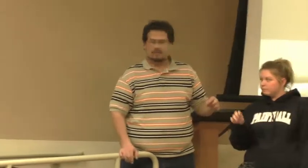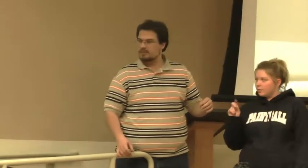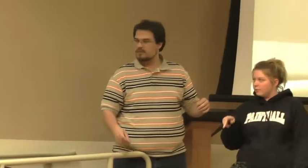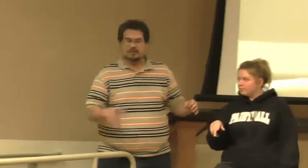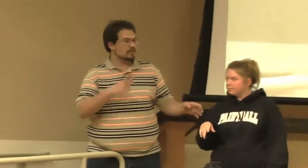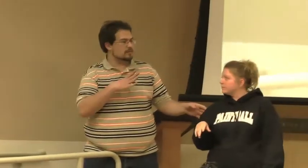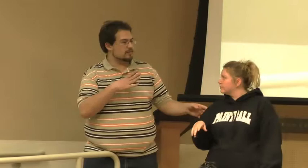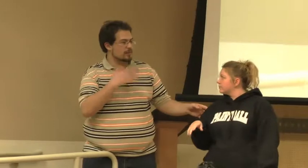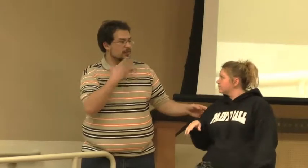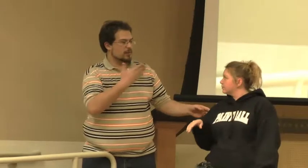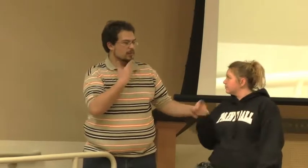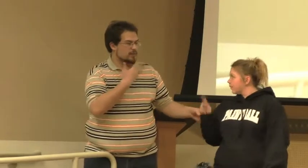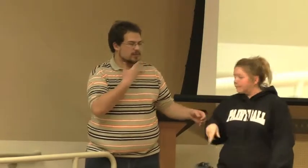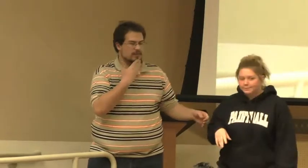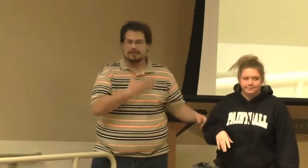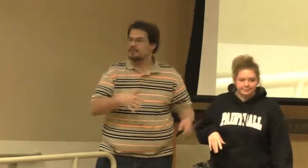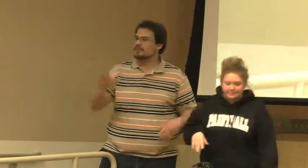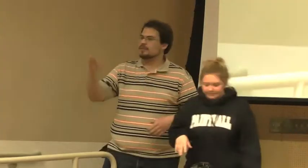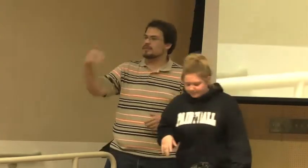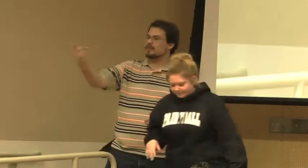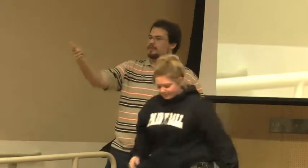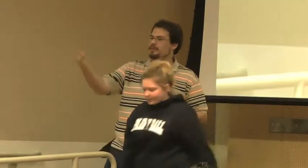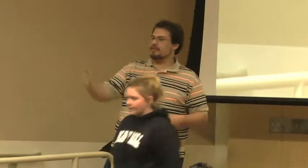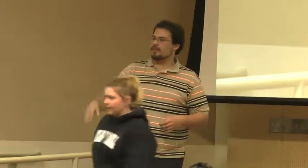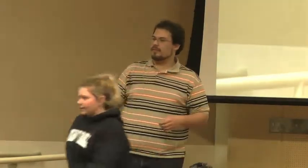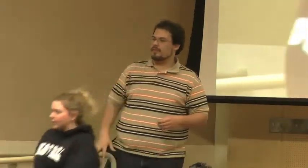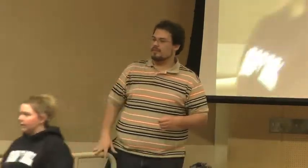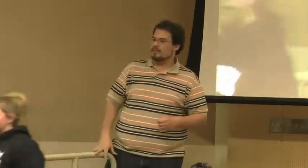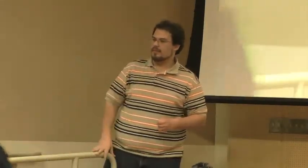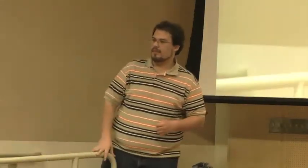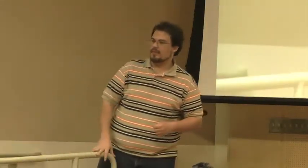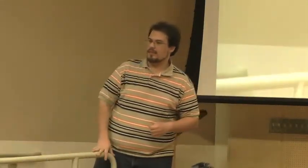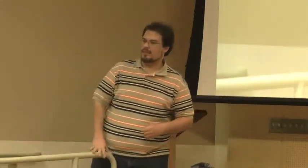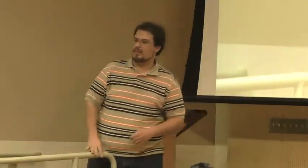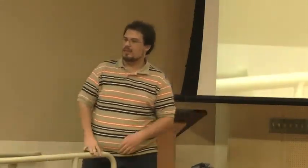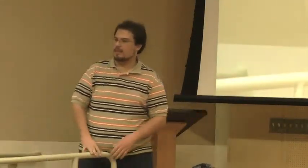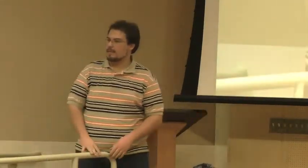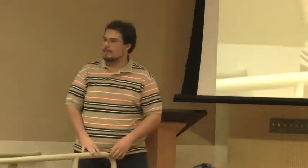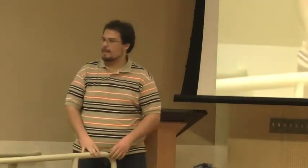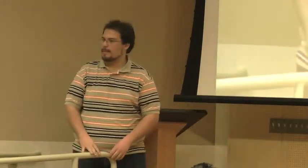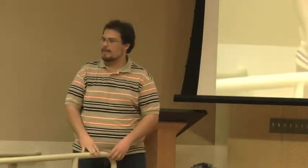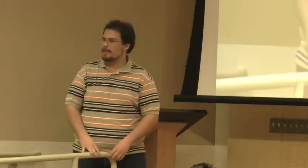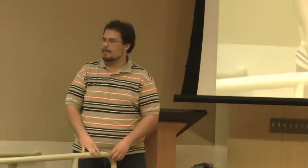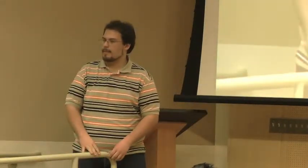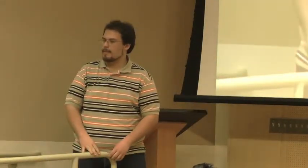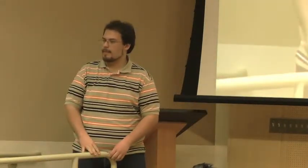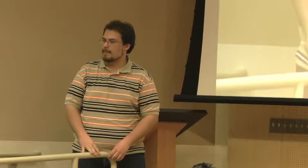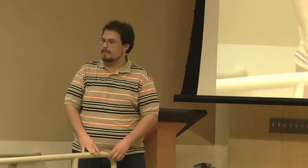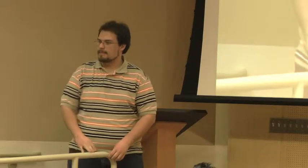time to think about how to address your concern and more thought out that way. Okay. Thank you.